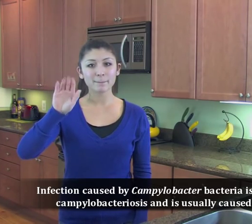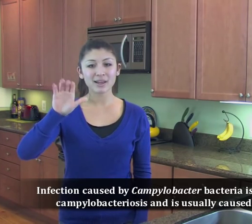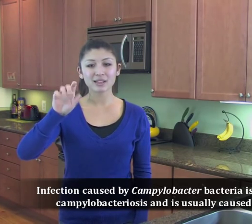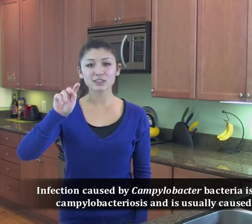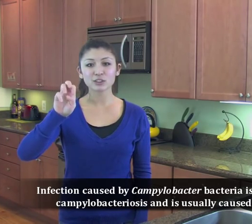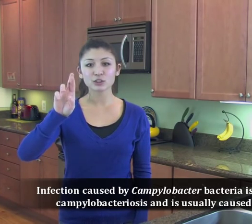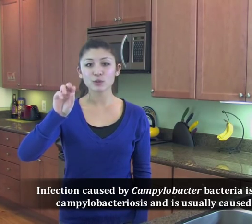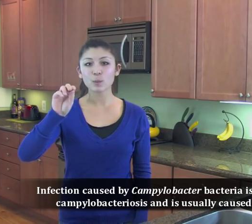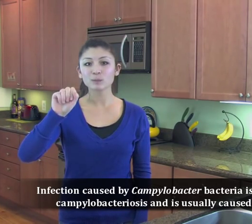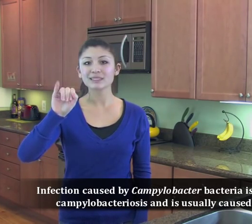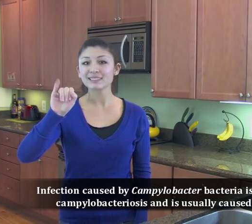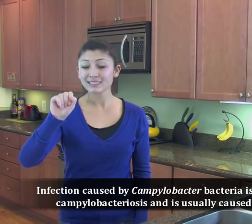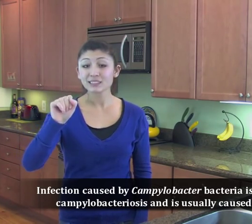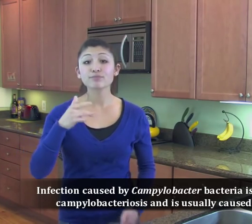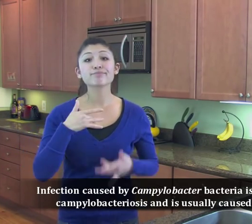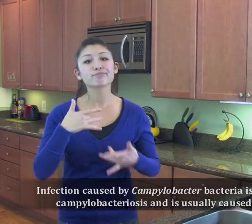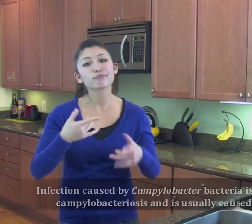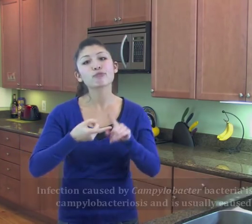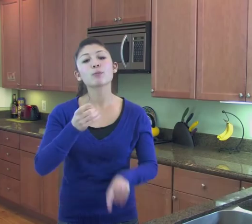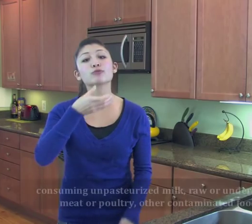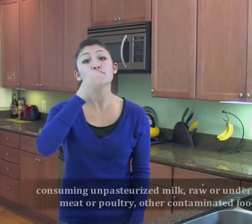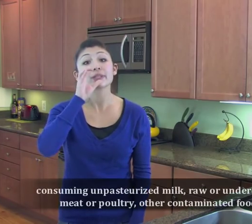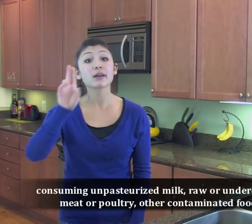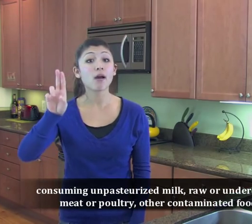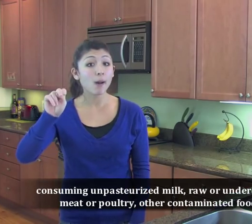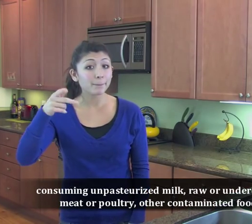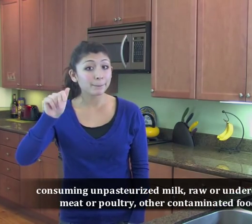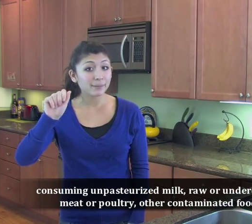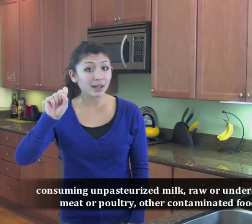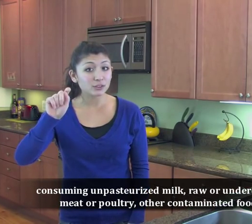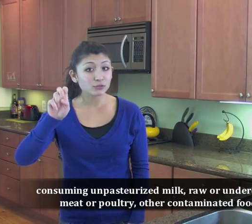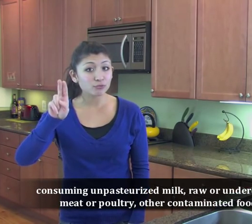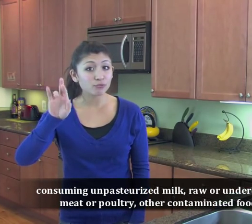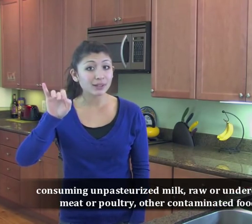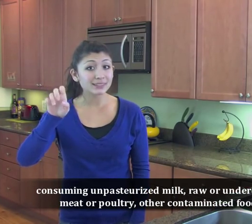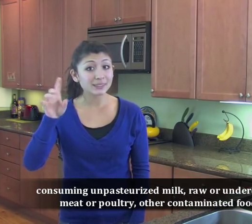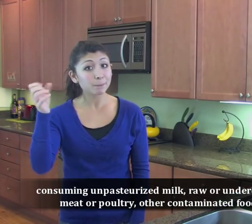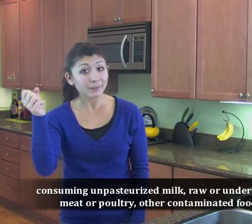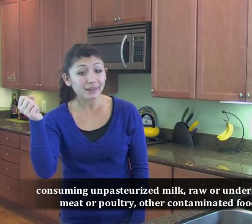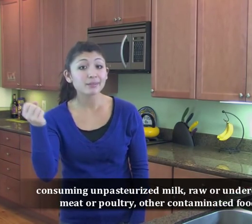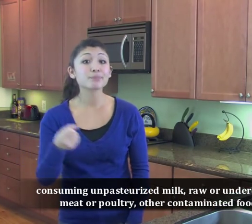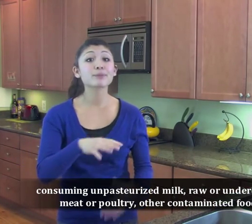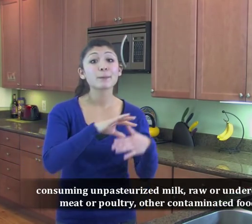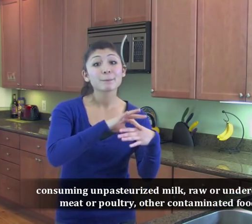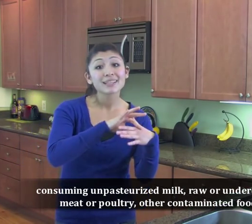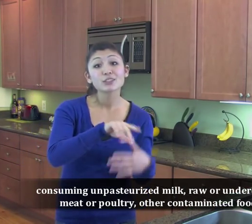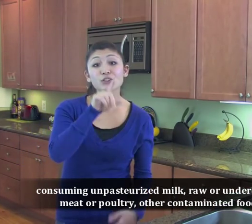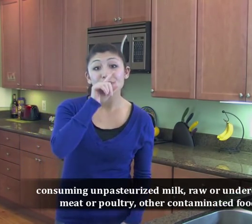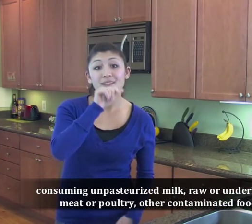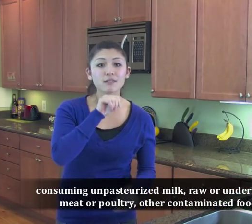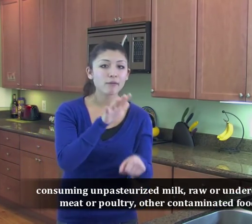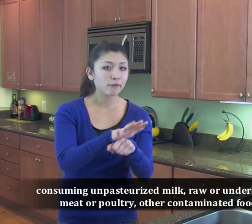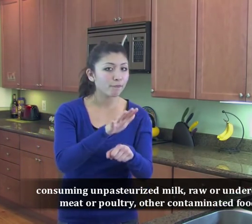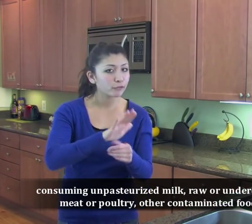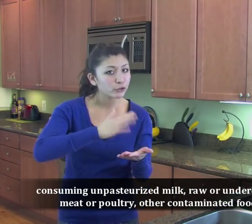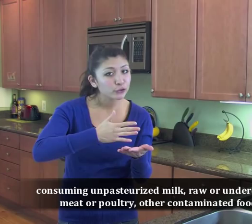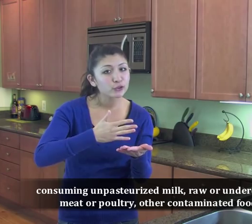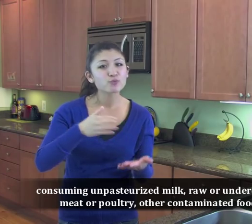and is usually caused by consuming unpasteurized milk, raw or undercooked meat or poultry, other contaminated foods